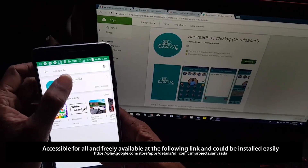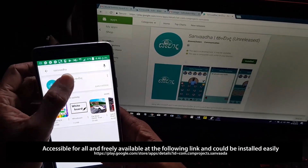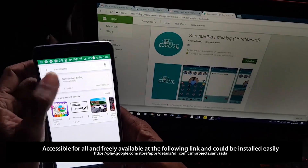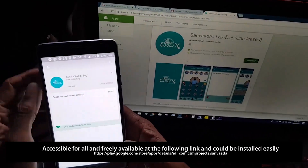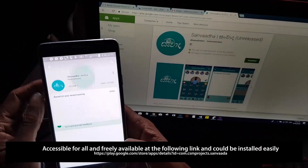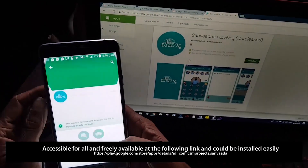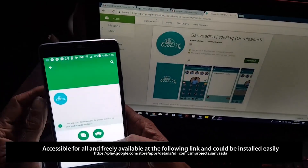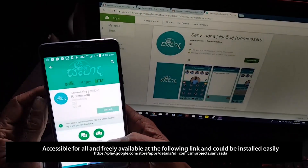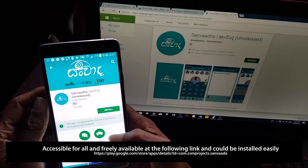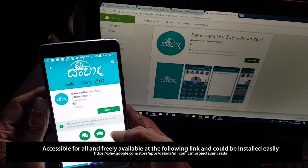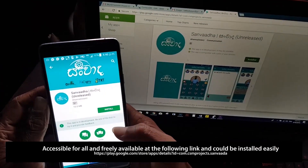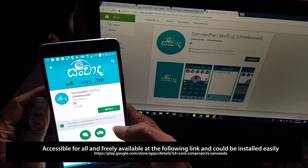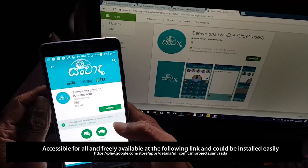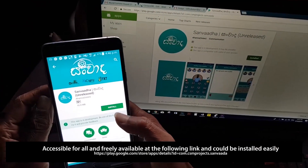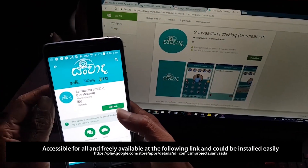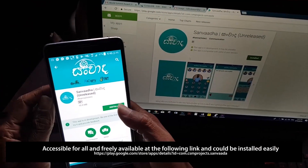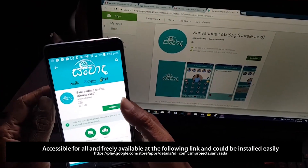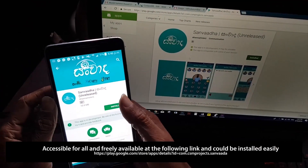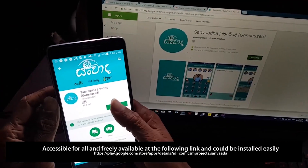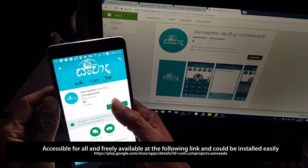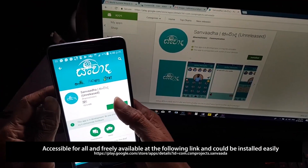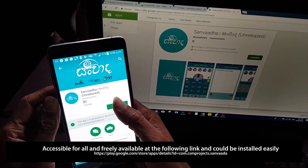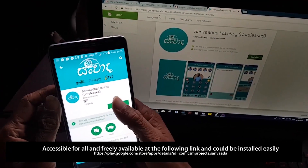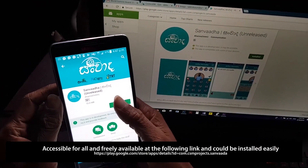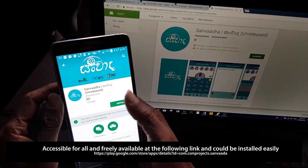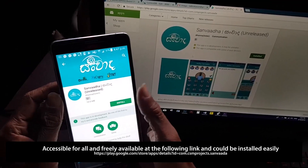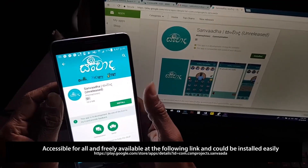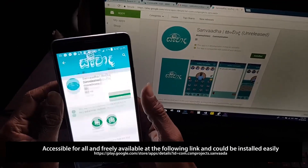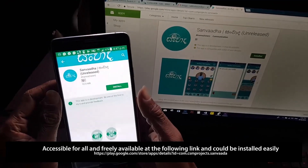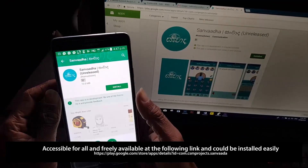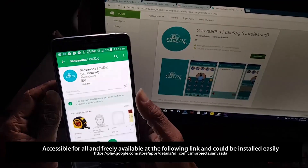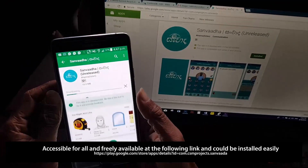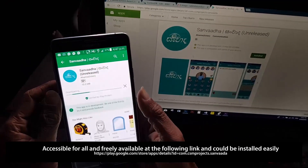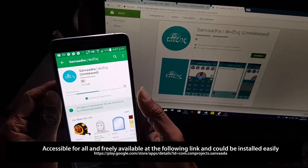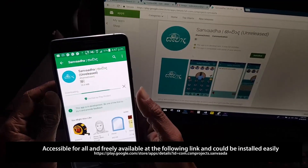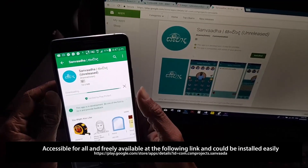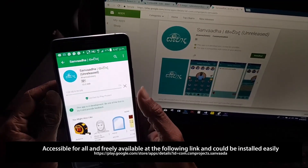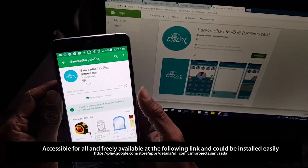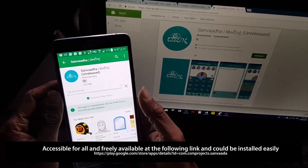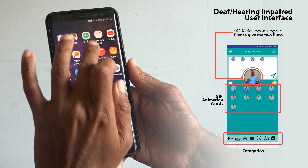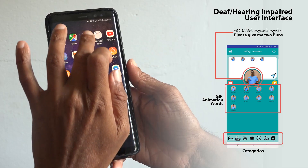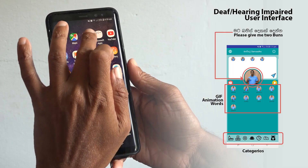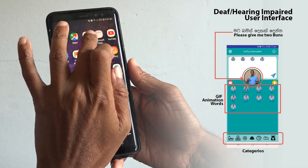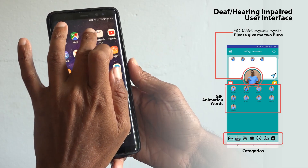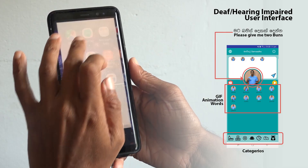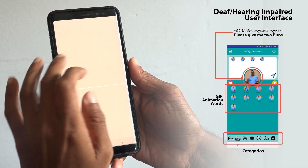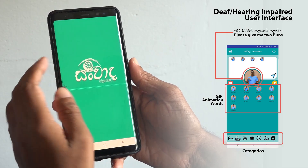Sanvaadha is accessible for all and freely available at the following link and could be installed easily using its